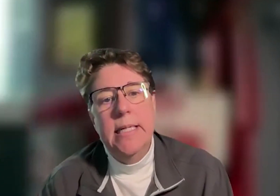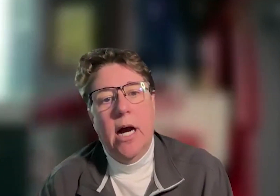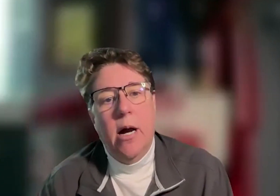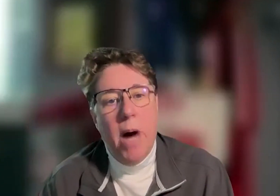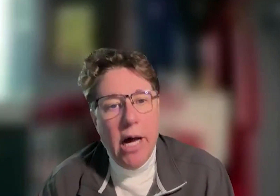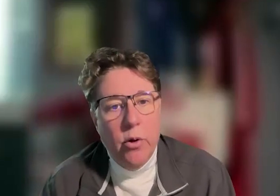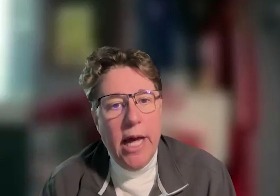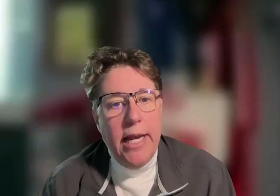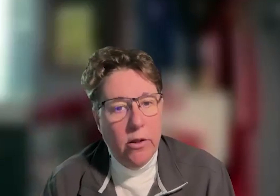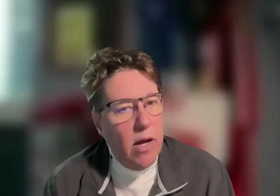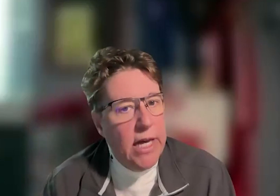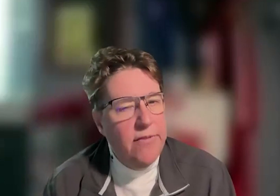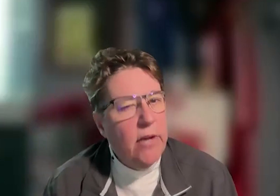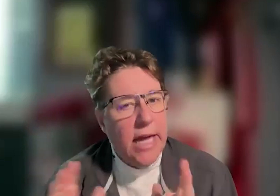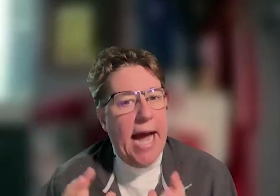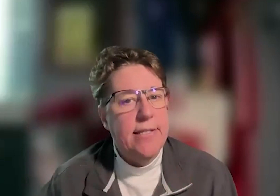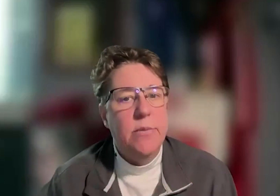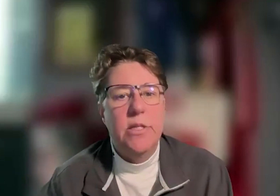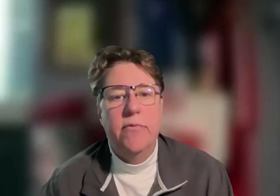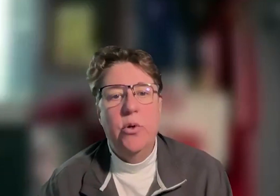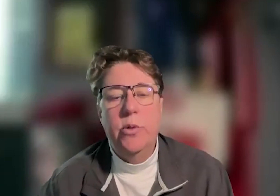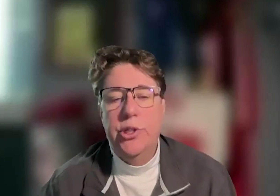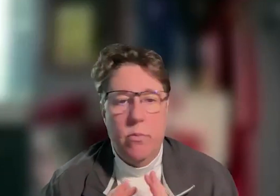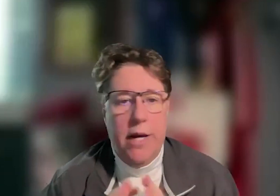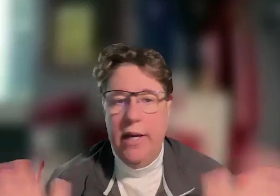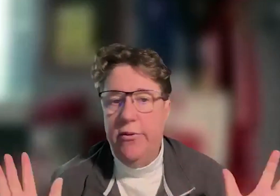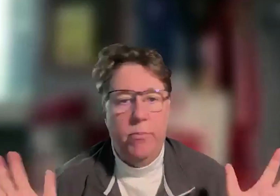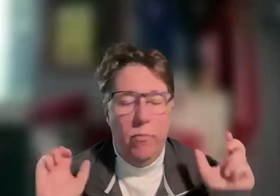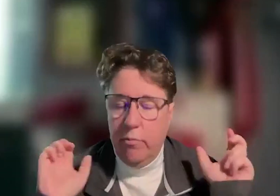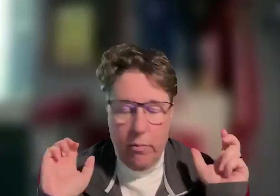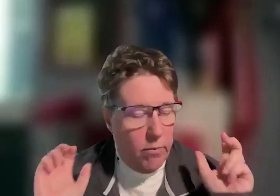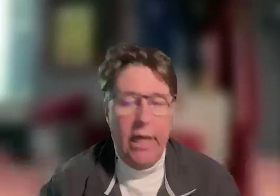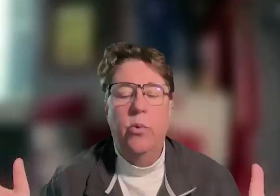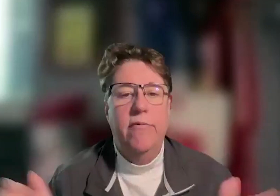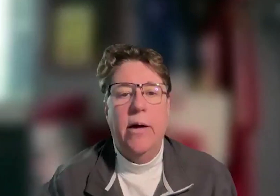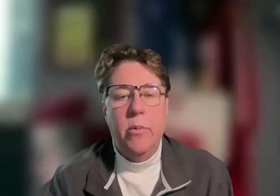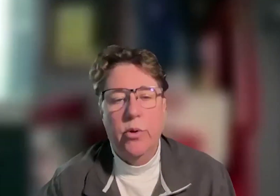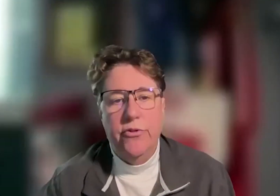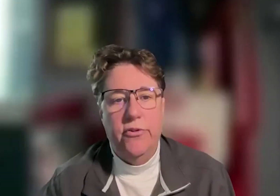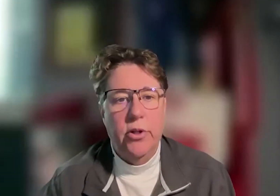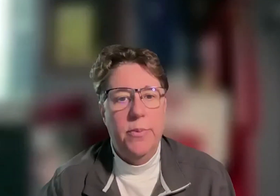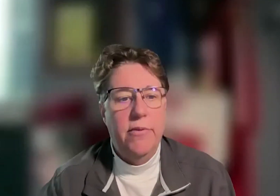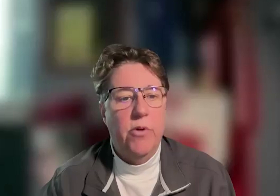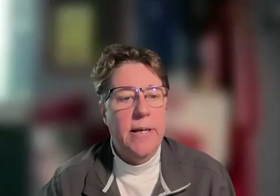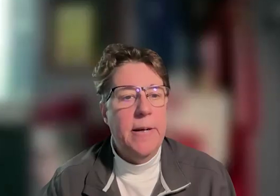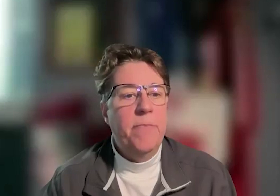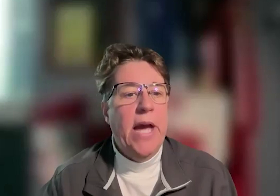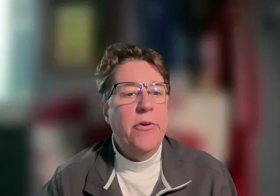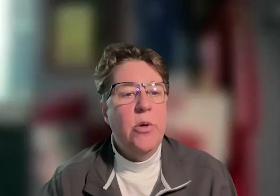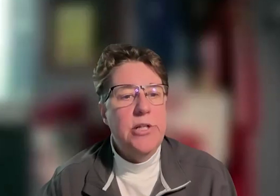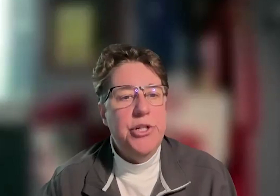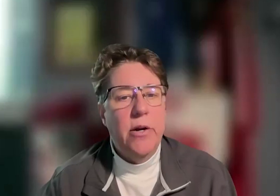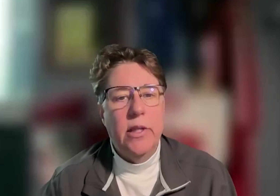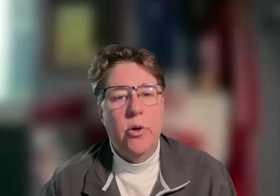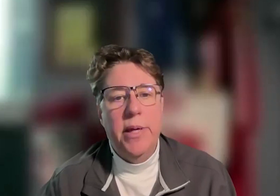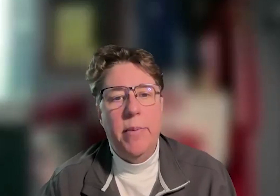Ostrom model, and Ada Lovelace actually adds some stuff to it, which I think is equally valuable. It's just a little bit different.